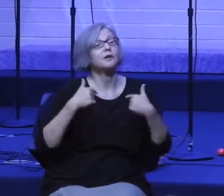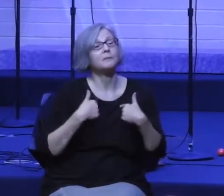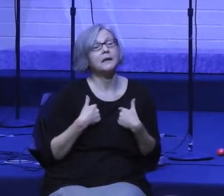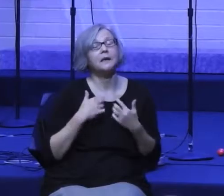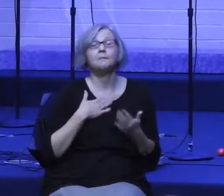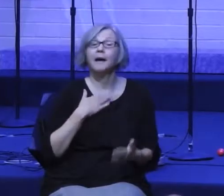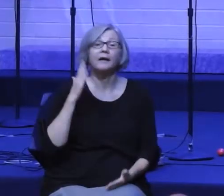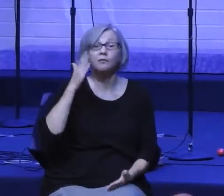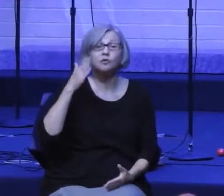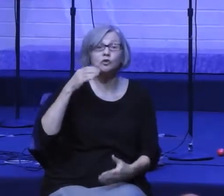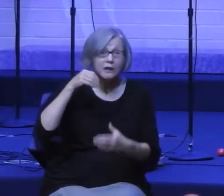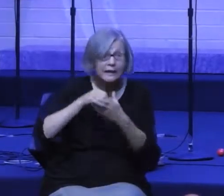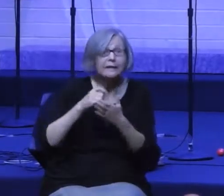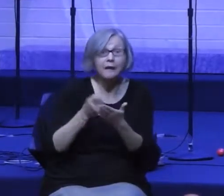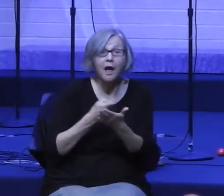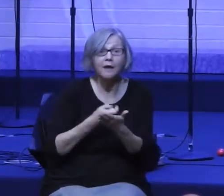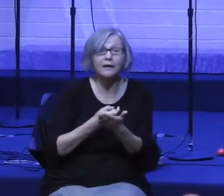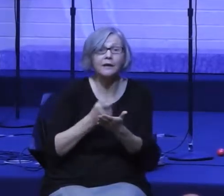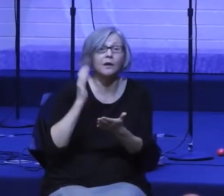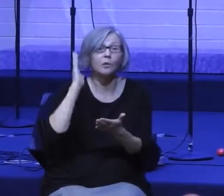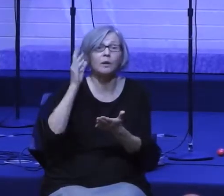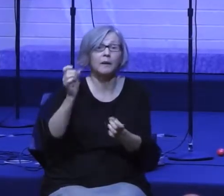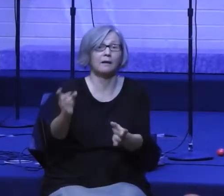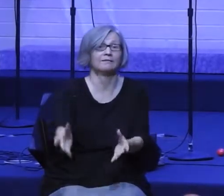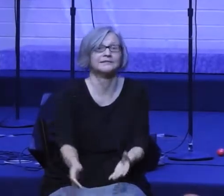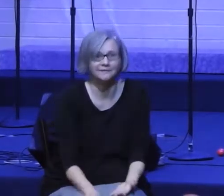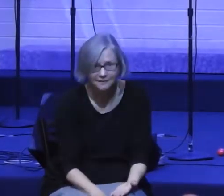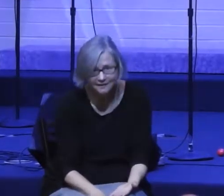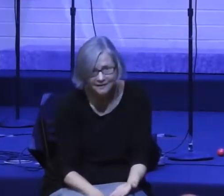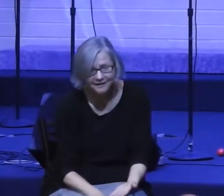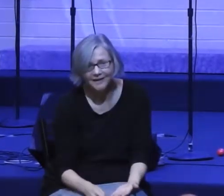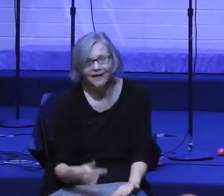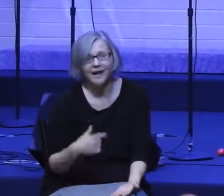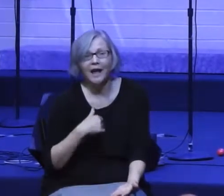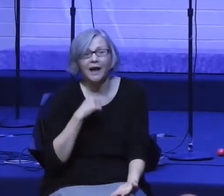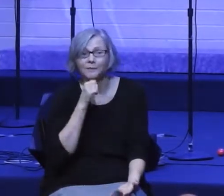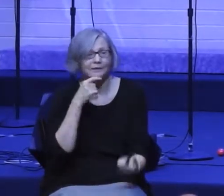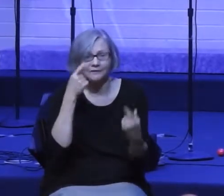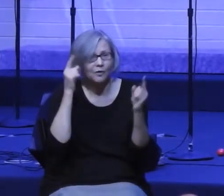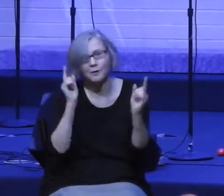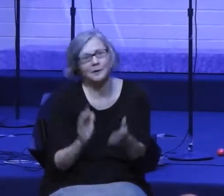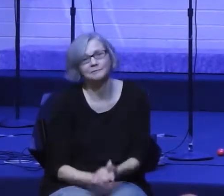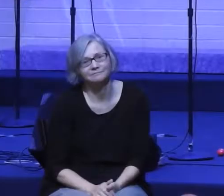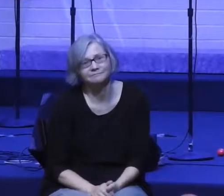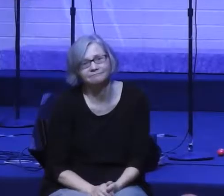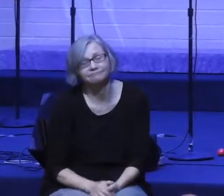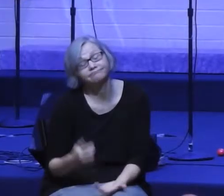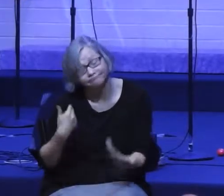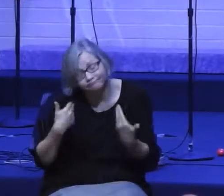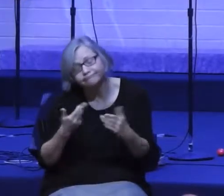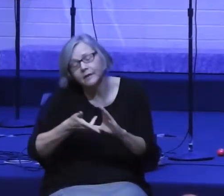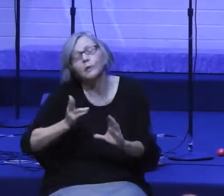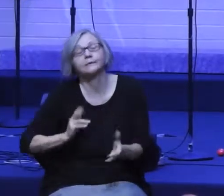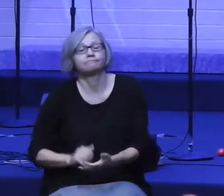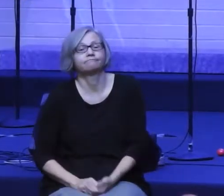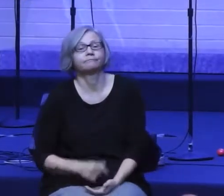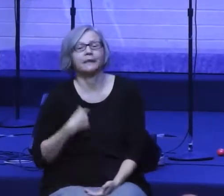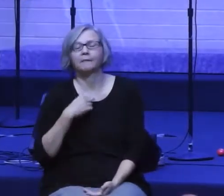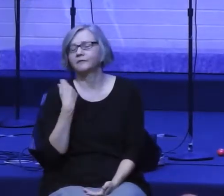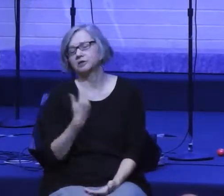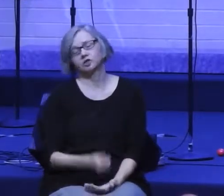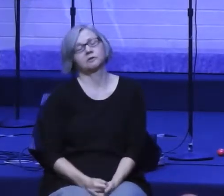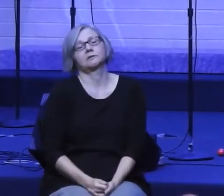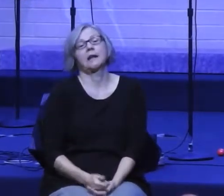from the faceoff. Now, at that point, a few things going on. One, I felt no great passion and calling to be a hockey player.